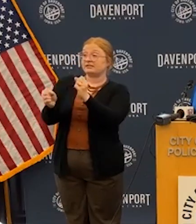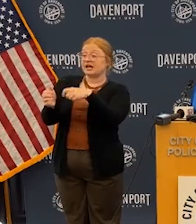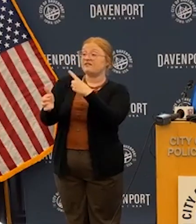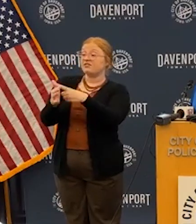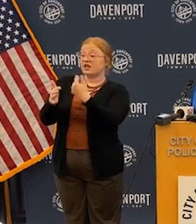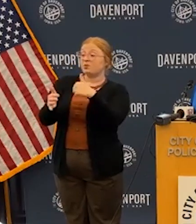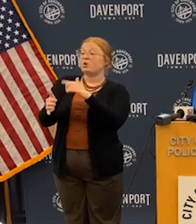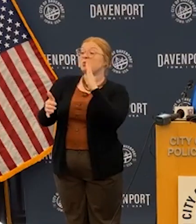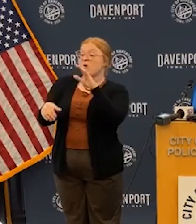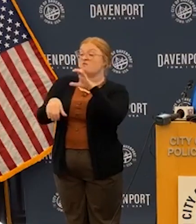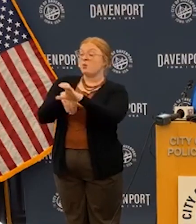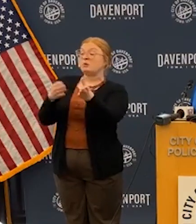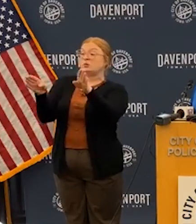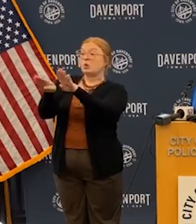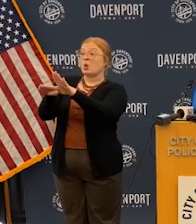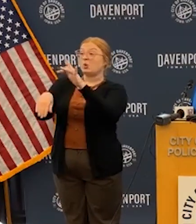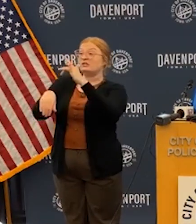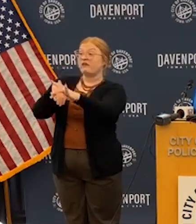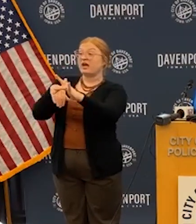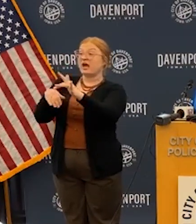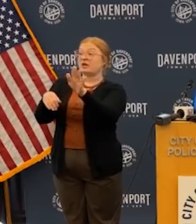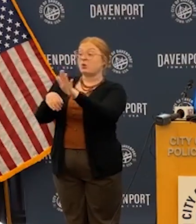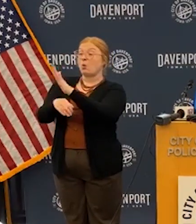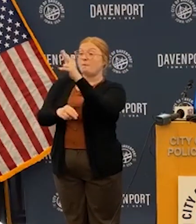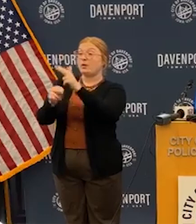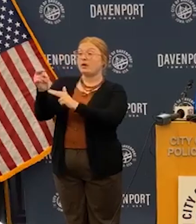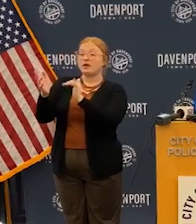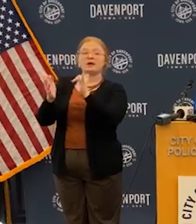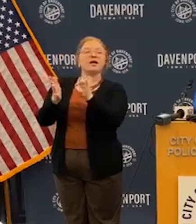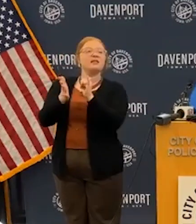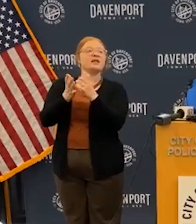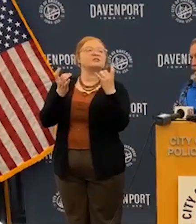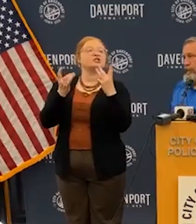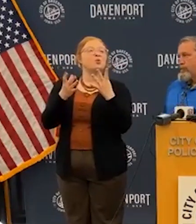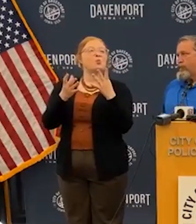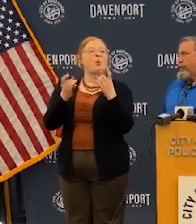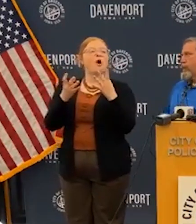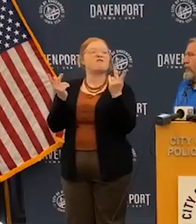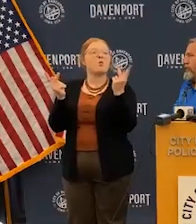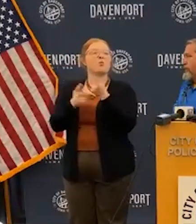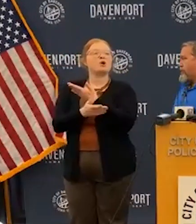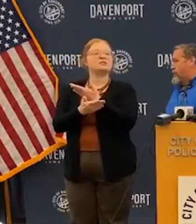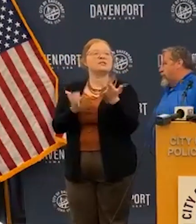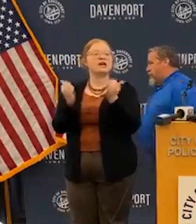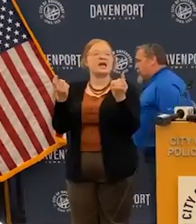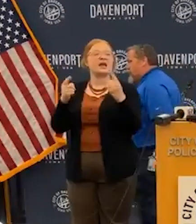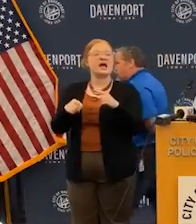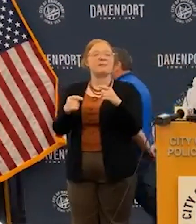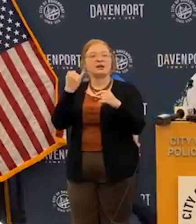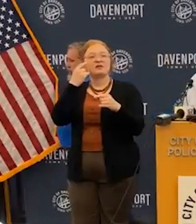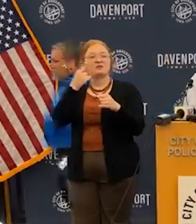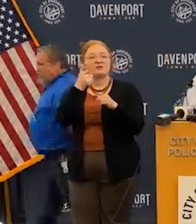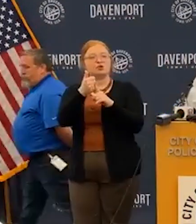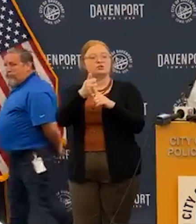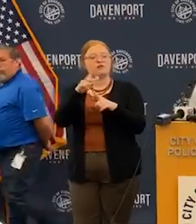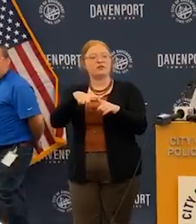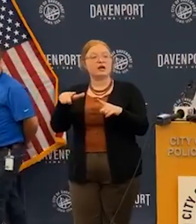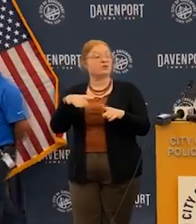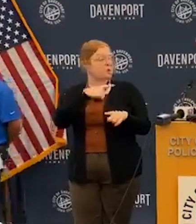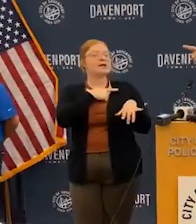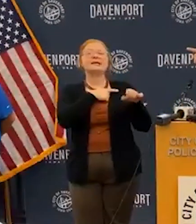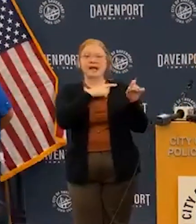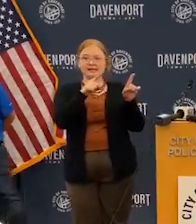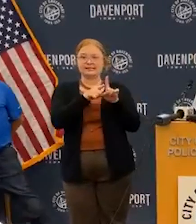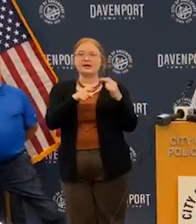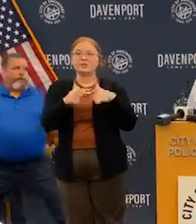happen for a landlord. And we have told other landlords that too. Okay, sir, and we're going this way one more time.